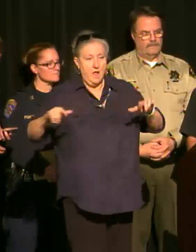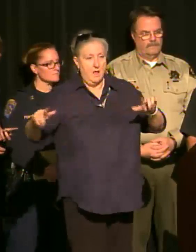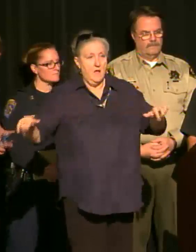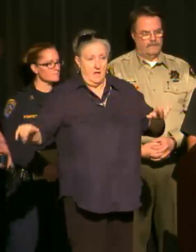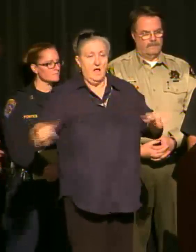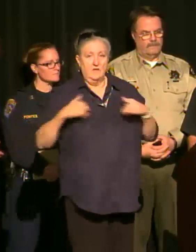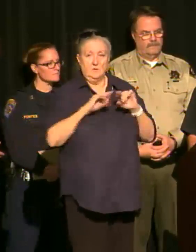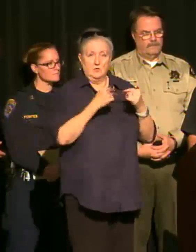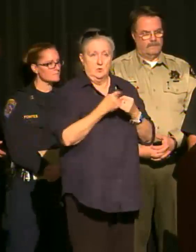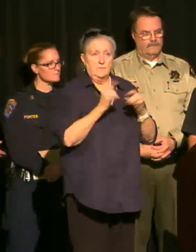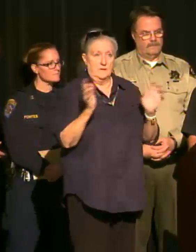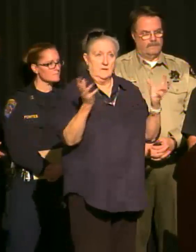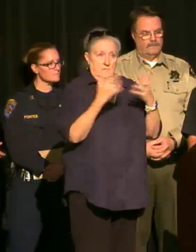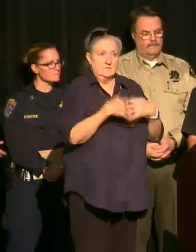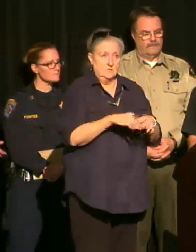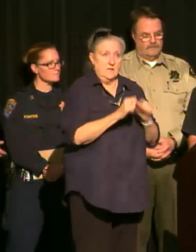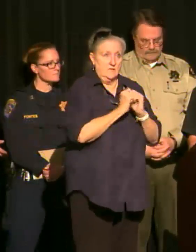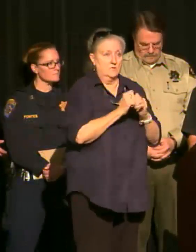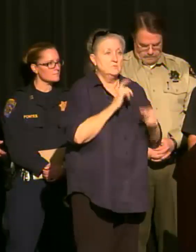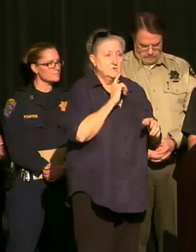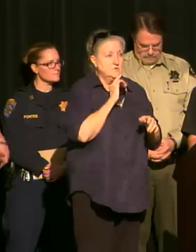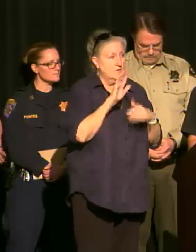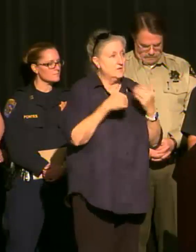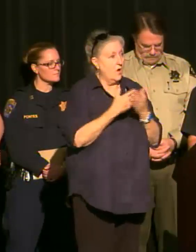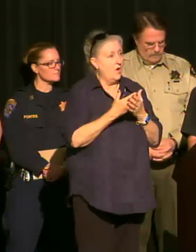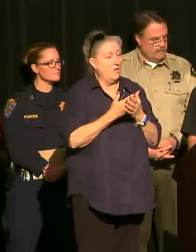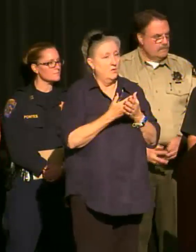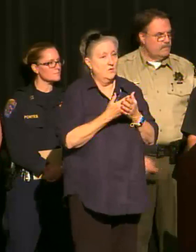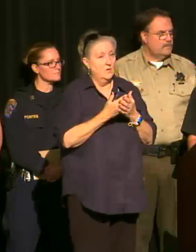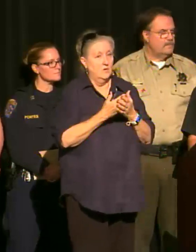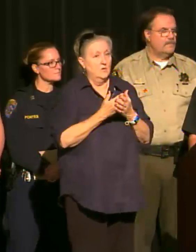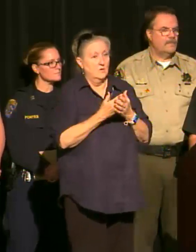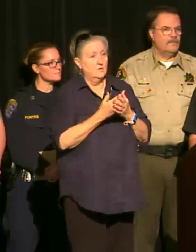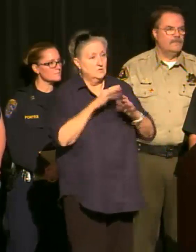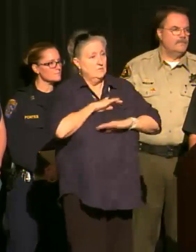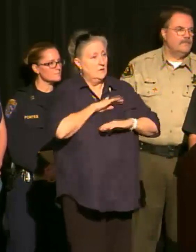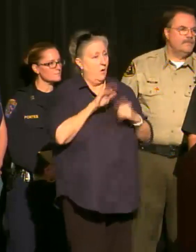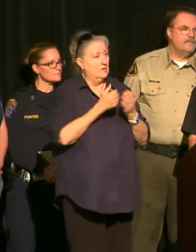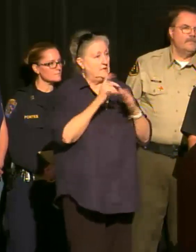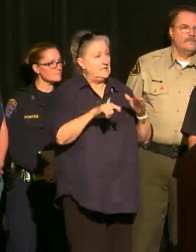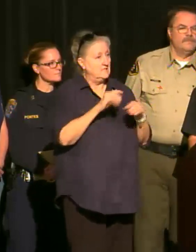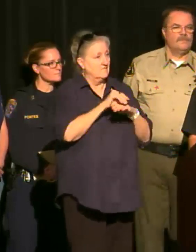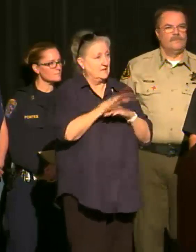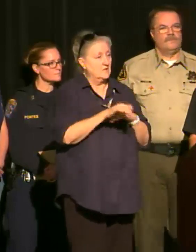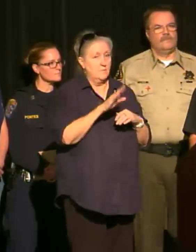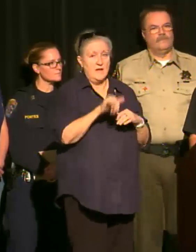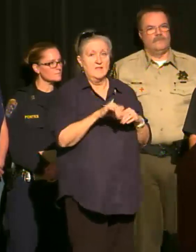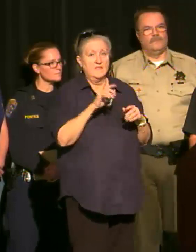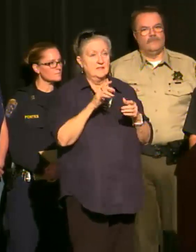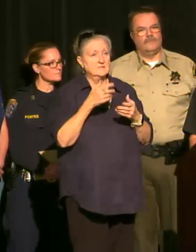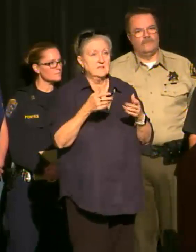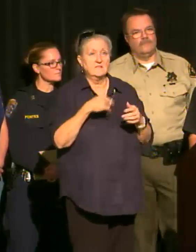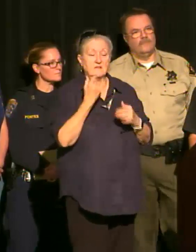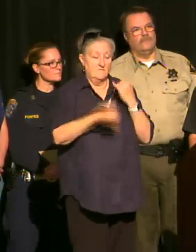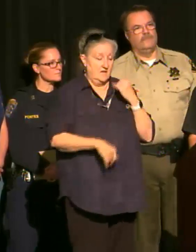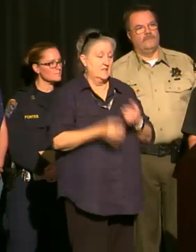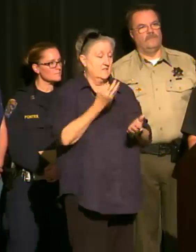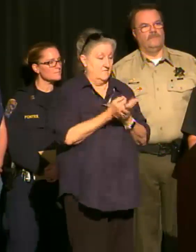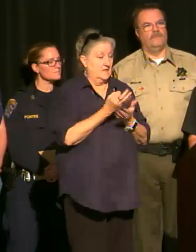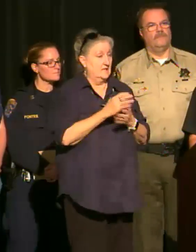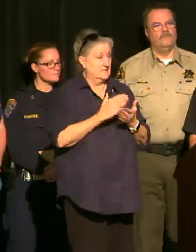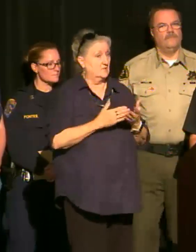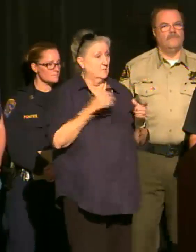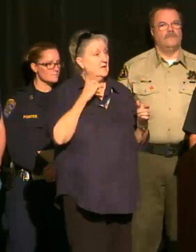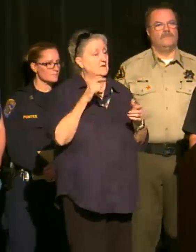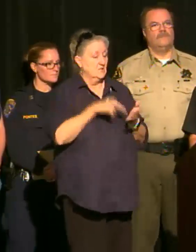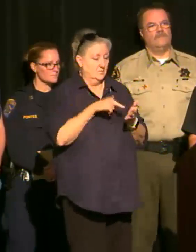that comes together to make sure we're meeting all those other needs that are affected by the incident. And then finally the finance section, because